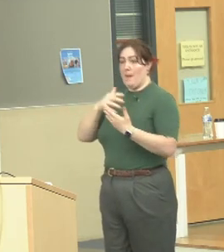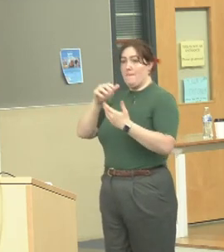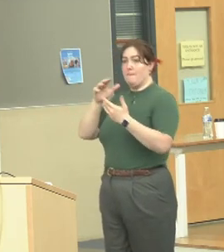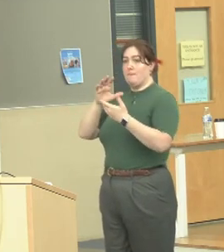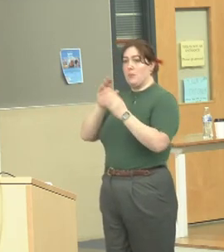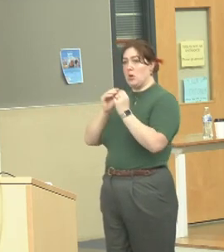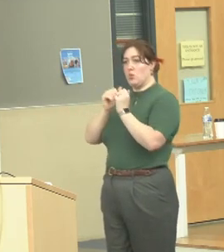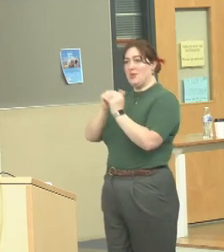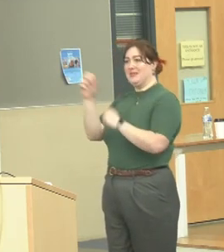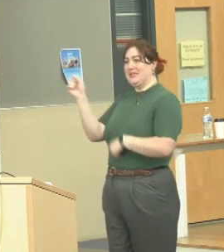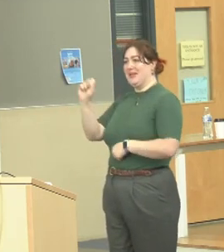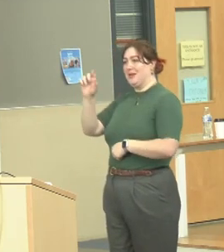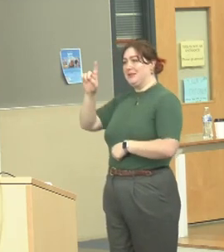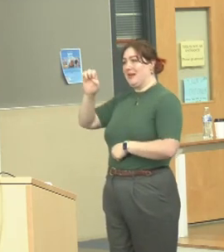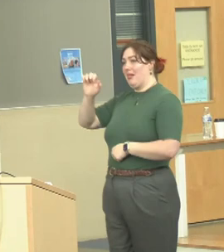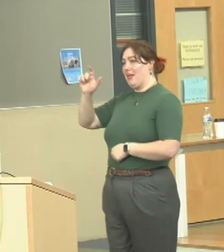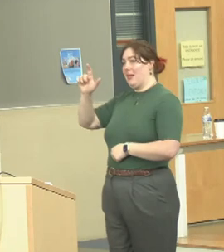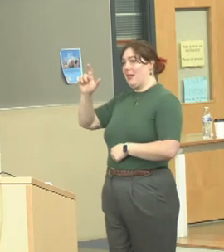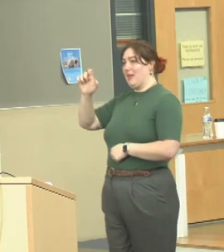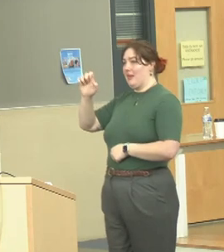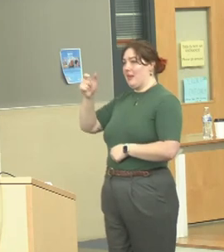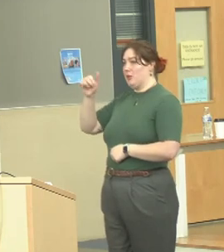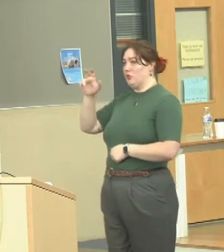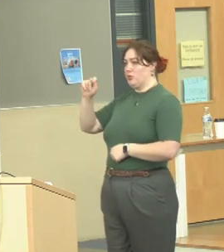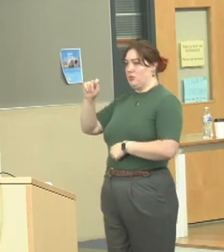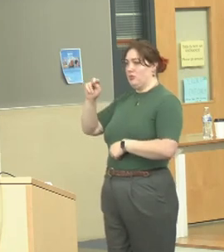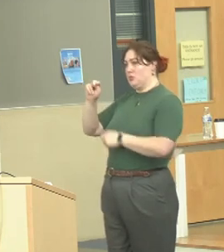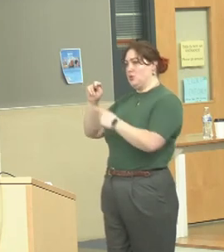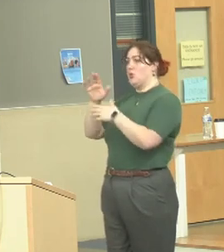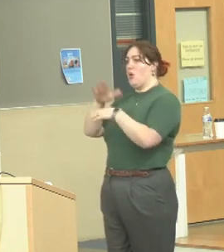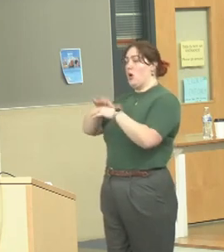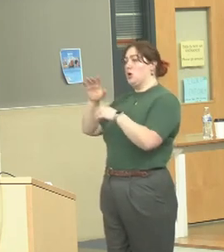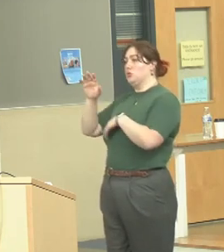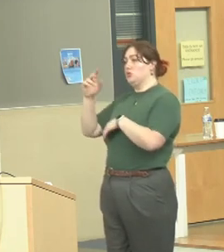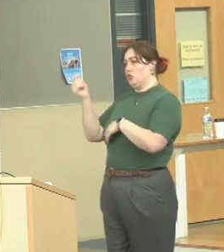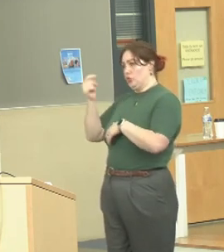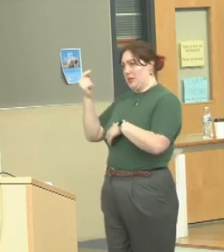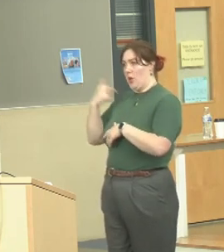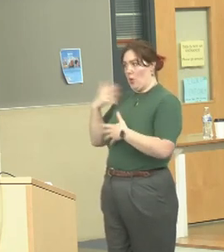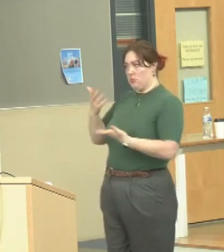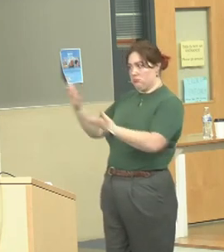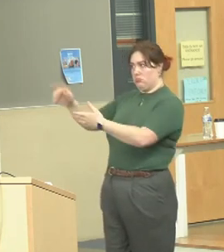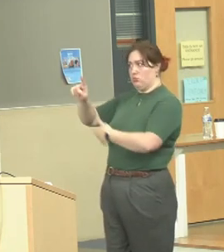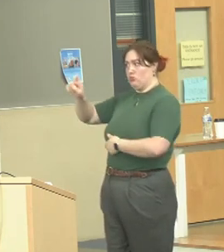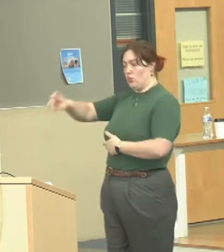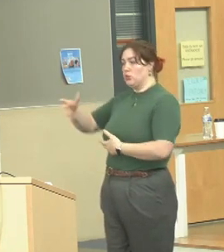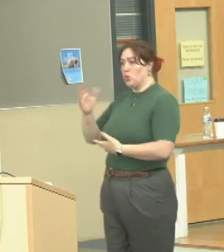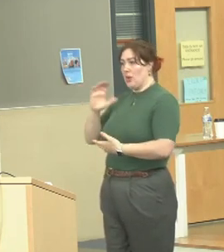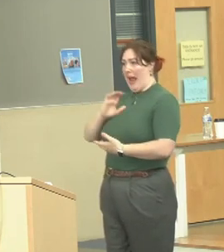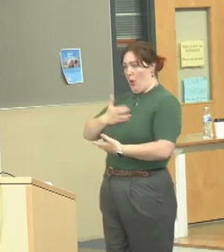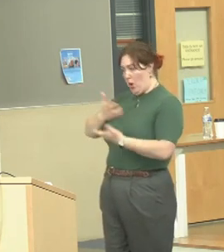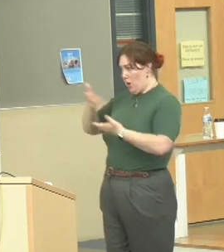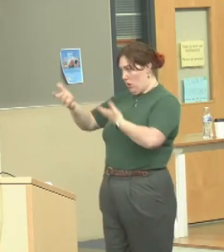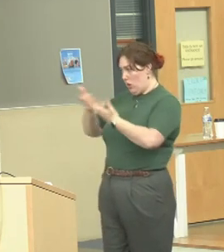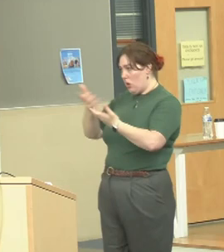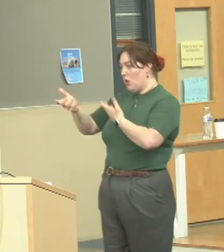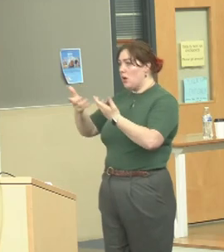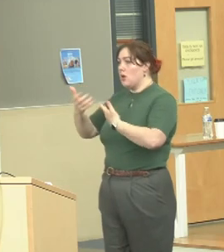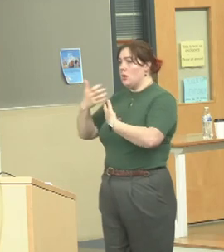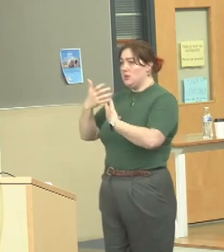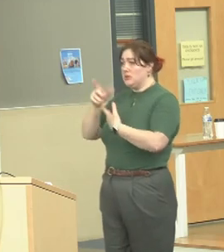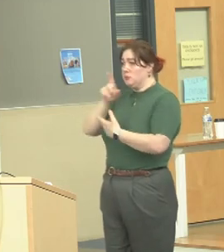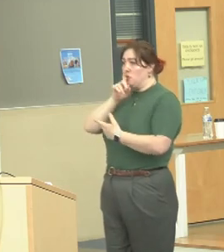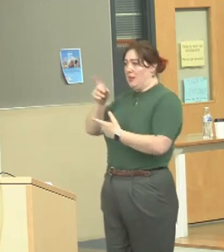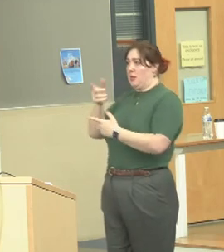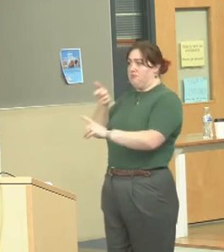on Tuesday, sharing some of the things that are coming forward in these discussions. And so the engagement that's happening is making a difference and